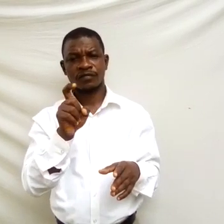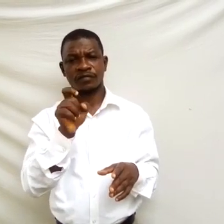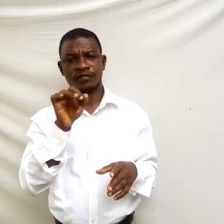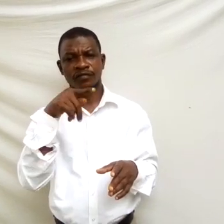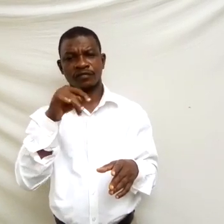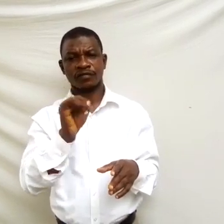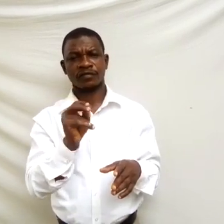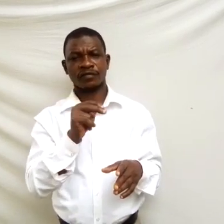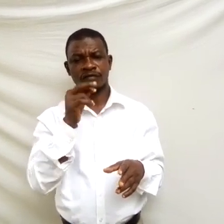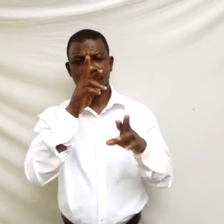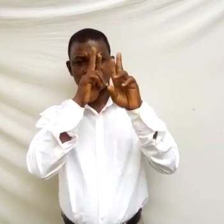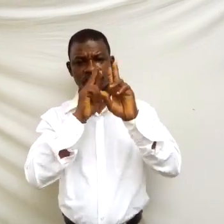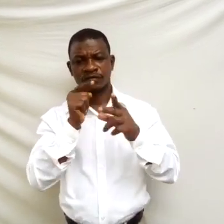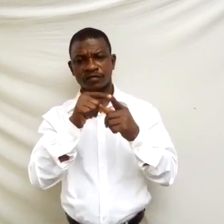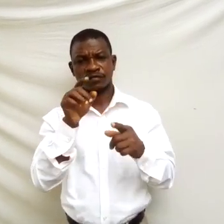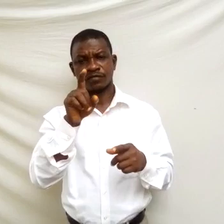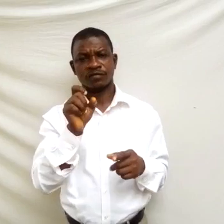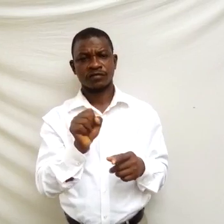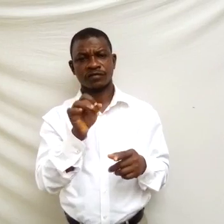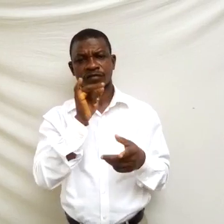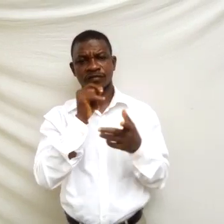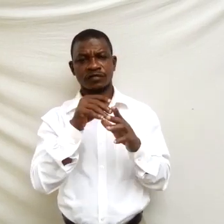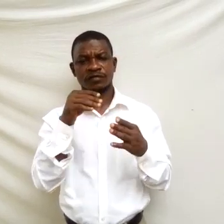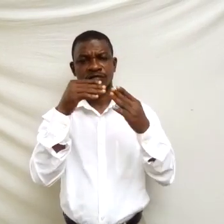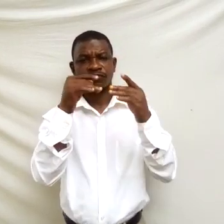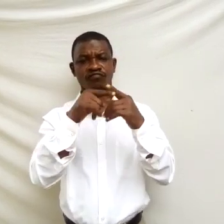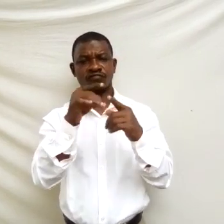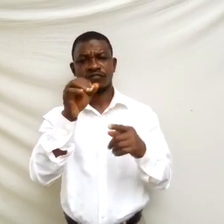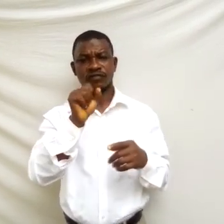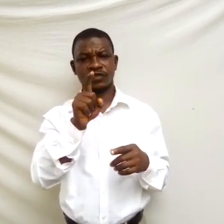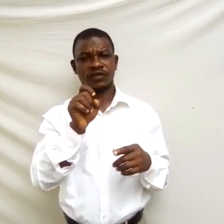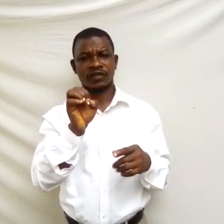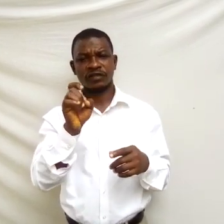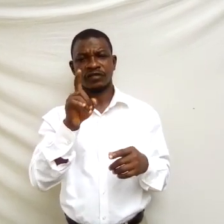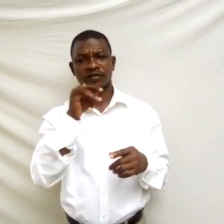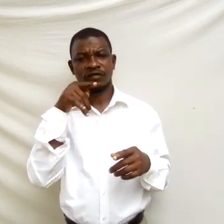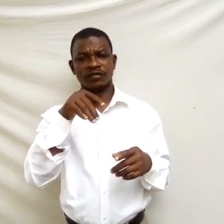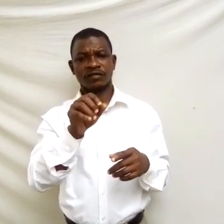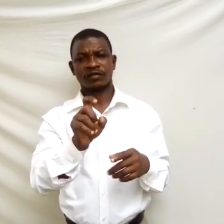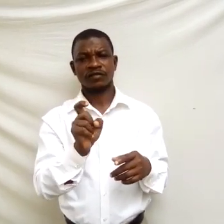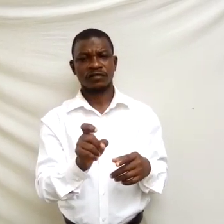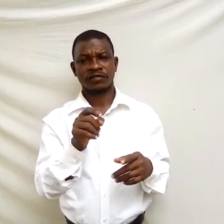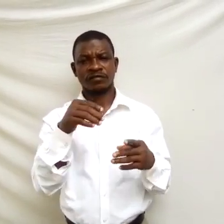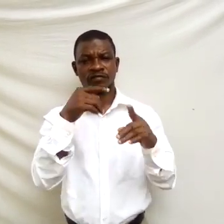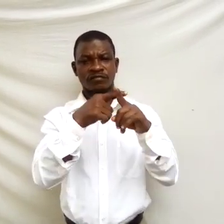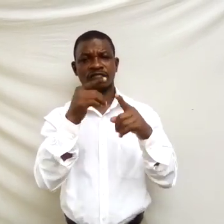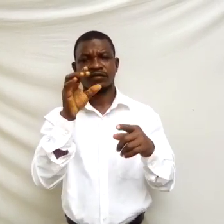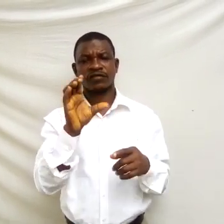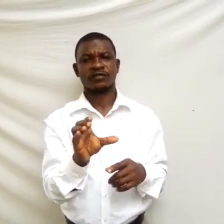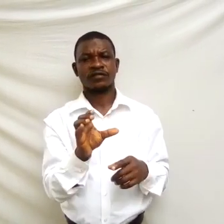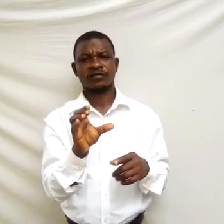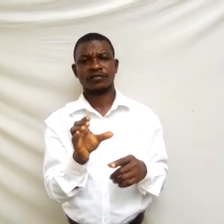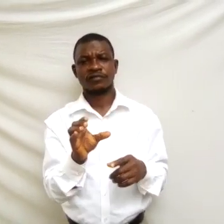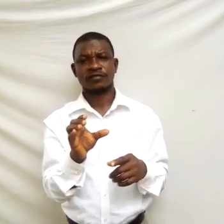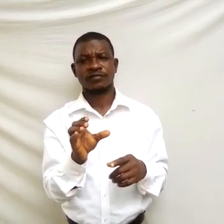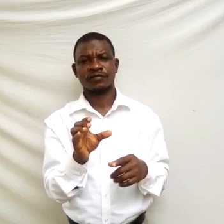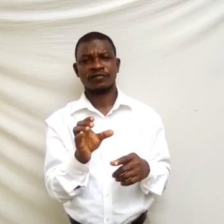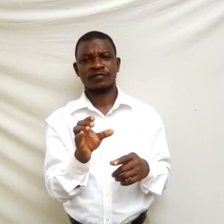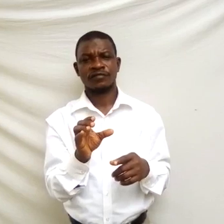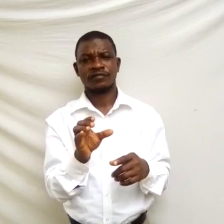with respect to x is equal to exponential x plus c. E, the